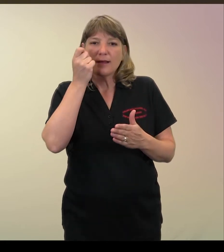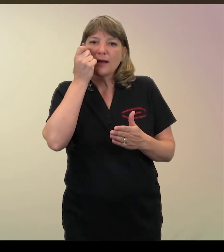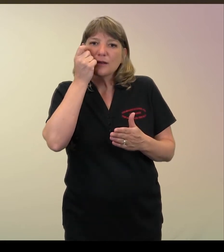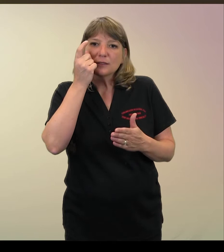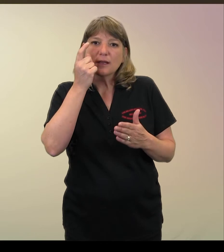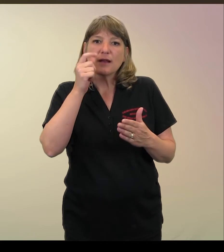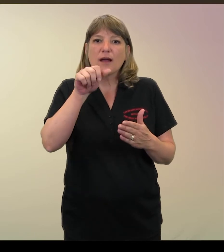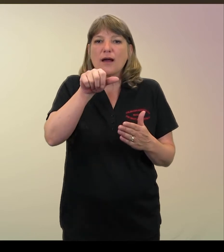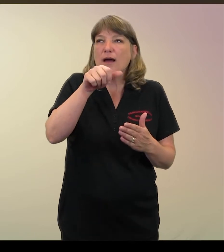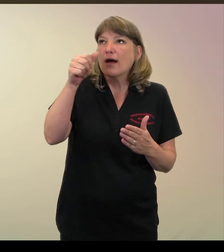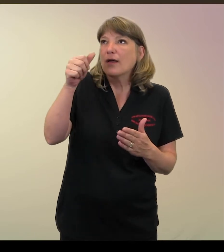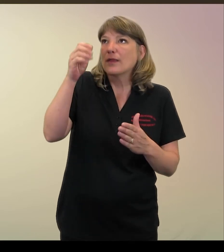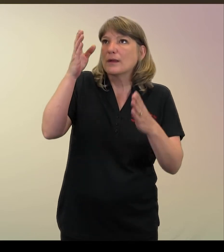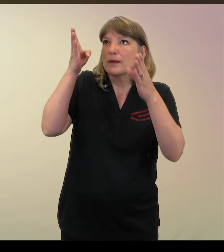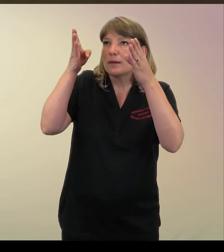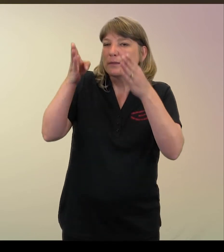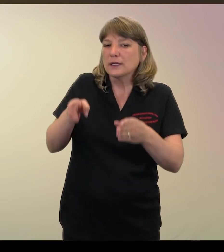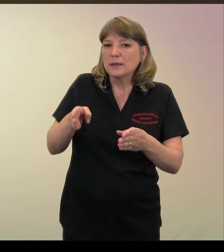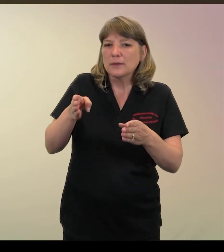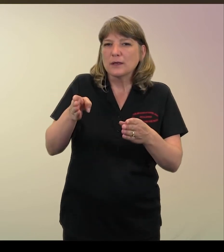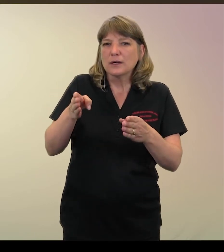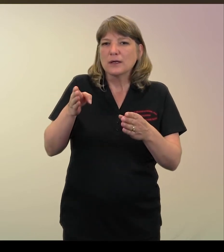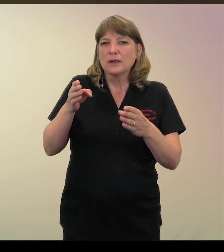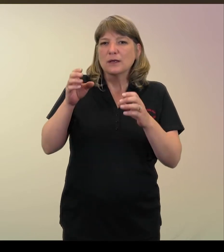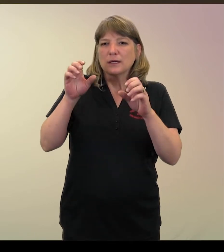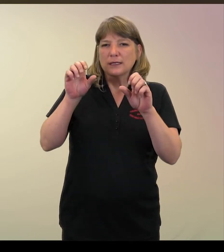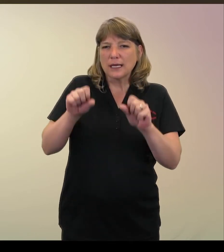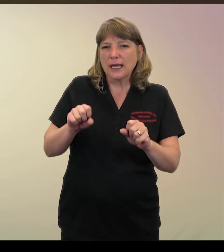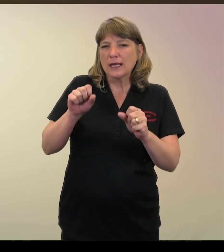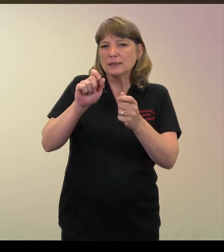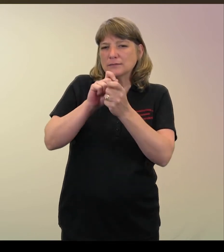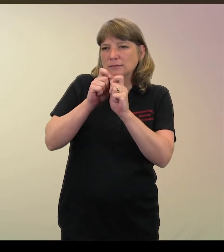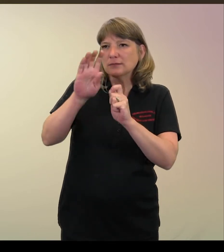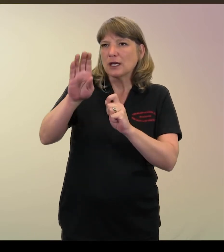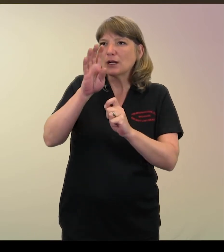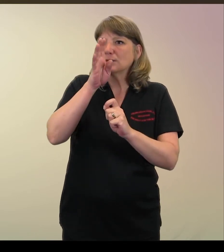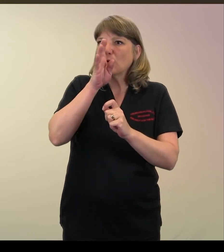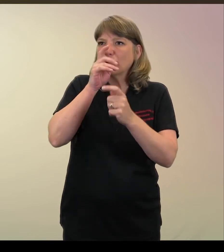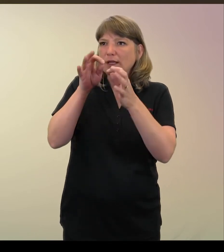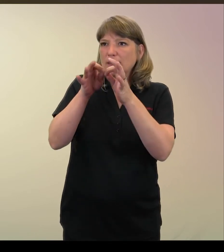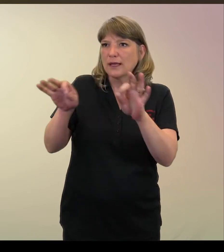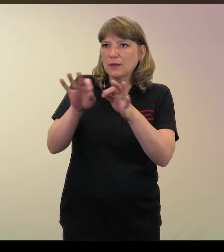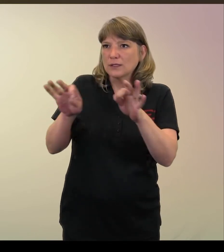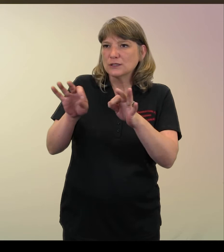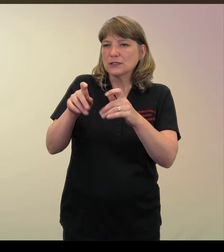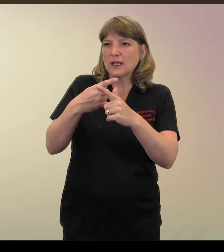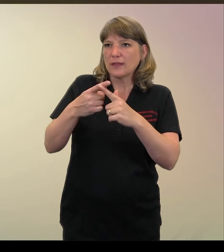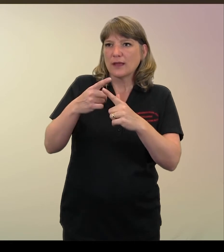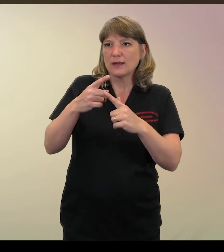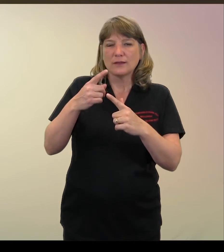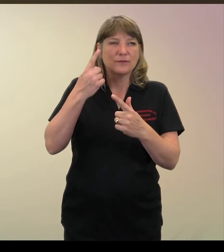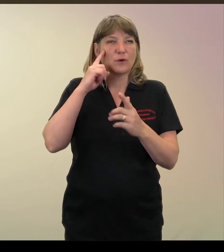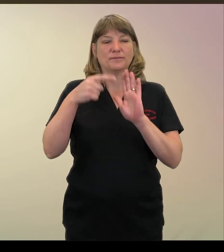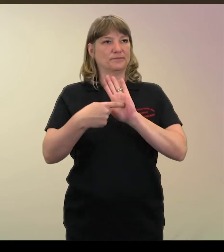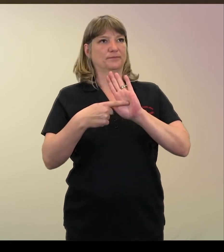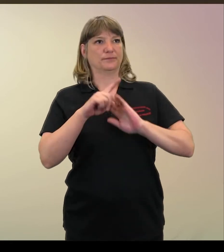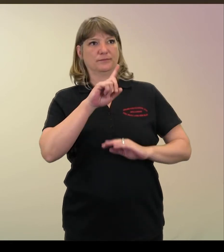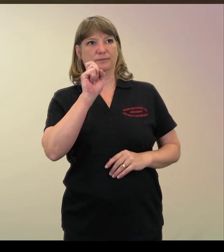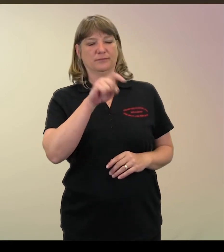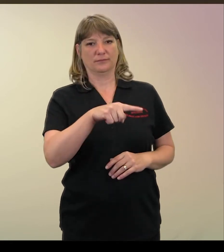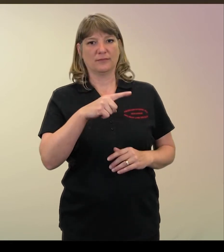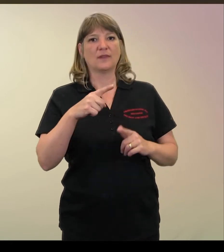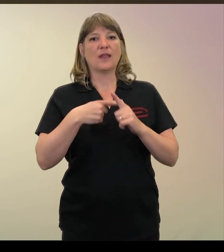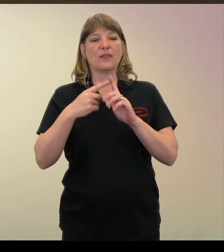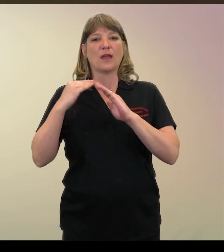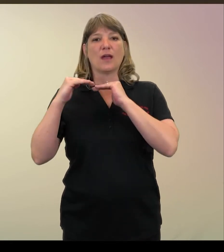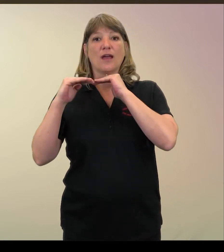recognize and understand how others in their environment are shifting their spoken language to ask a question,